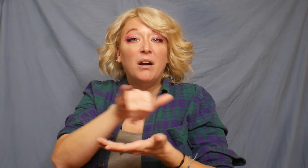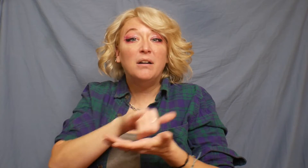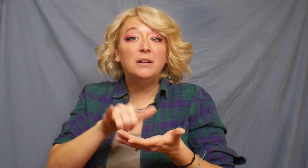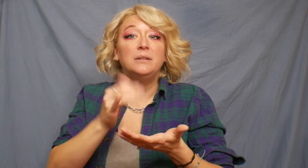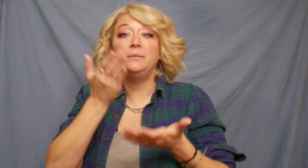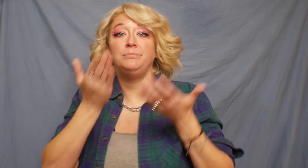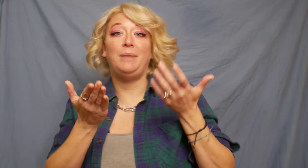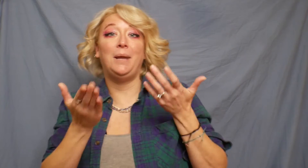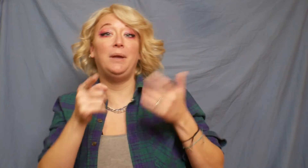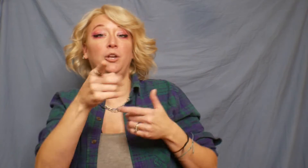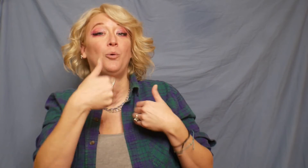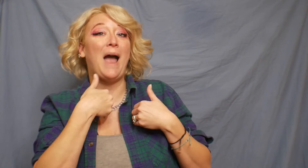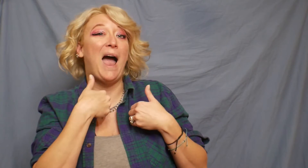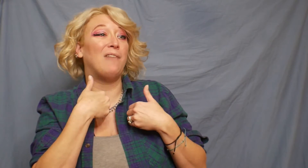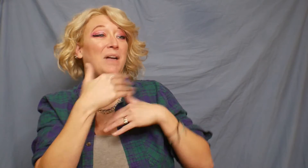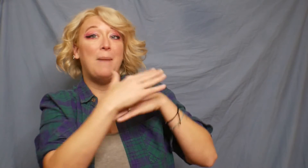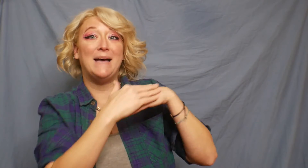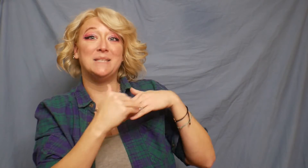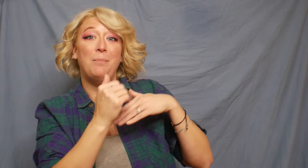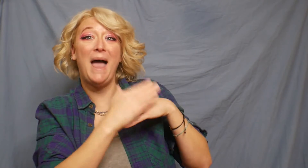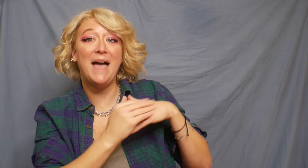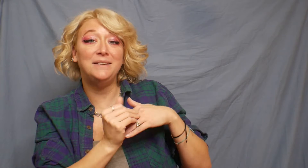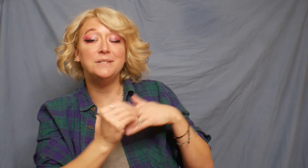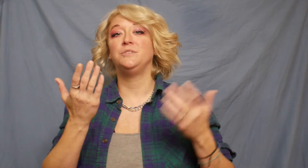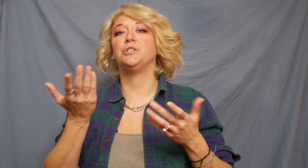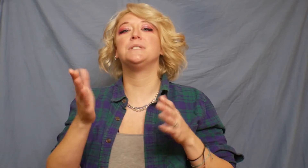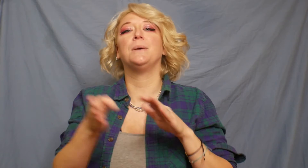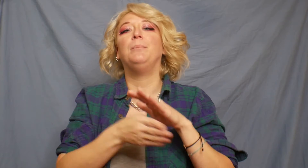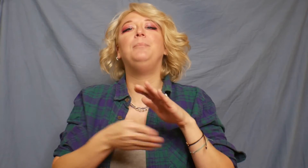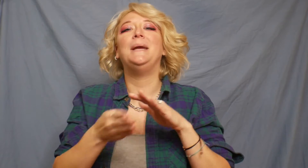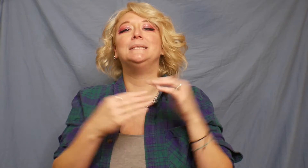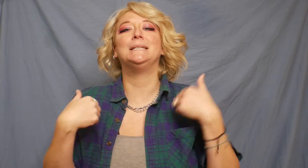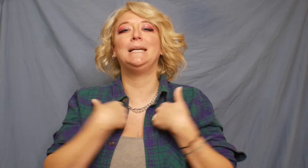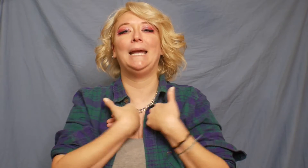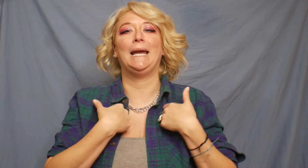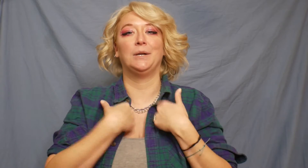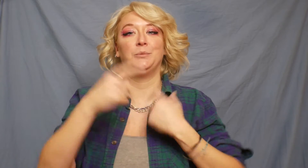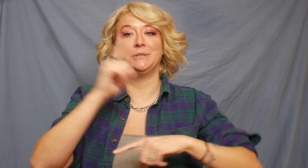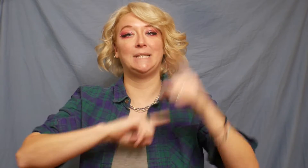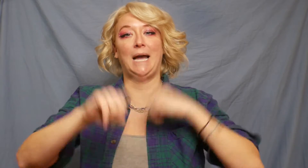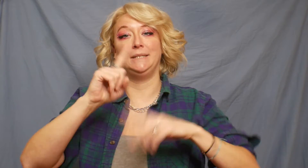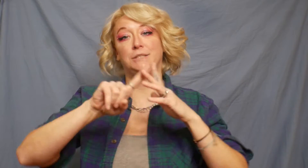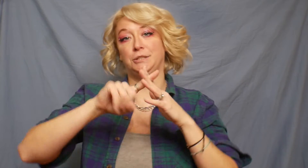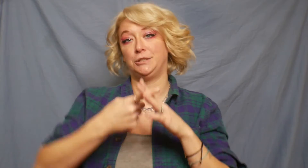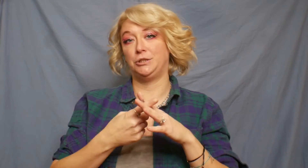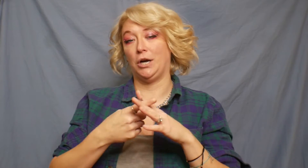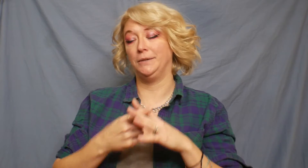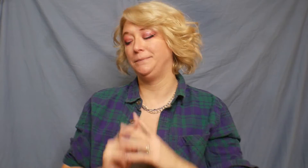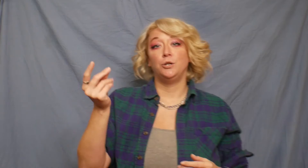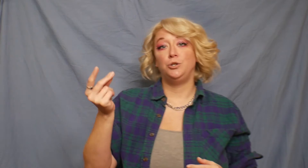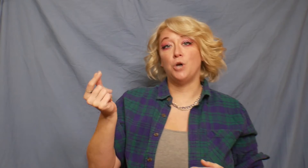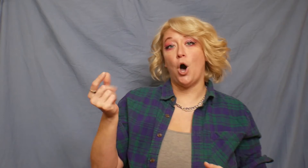yard, maybe you have them as a pet. Just some basic animal signs to start.